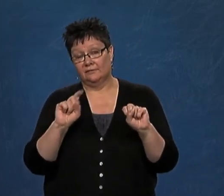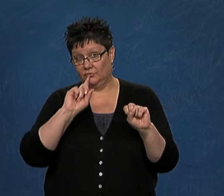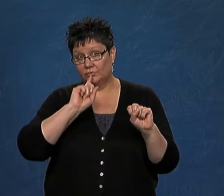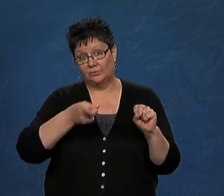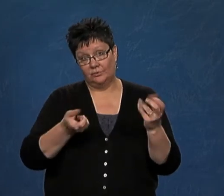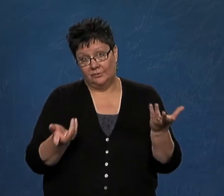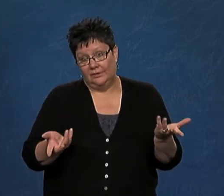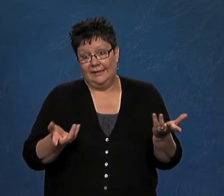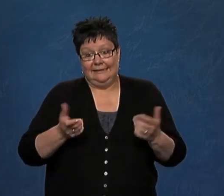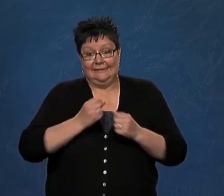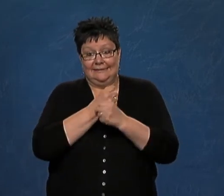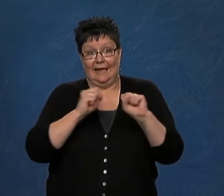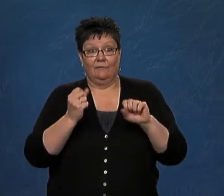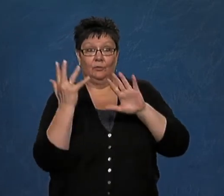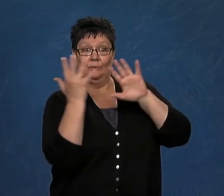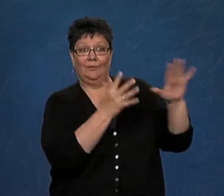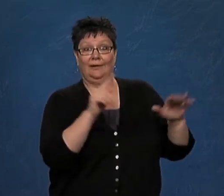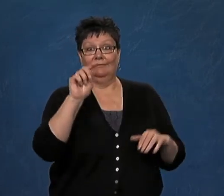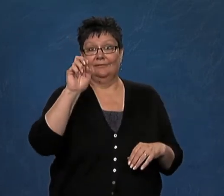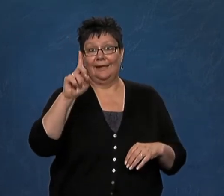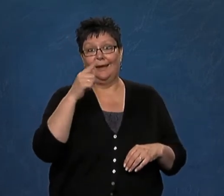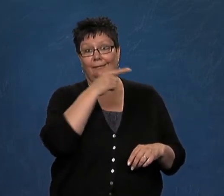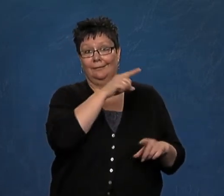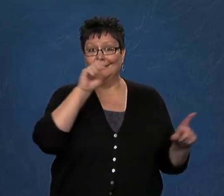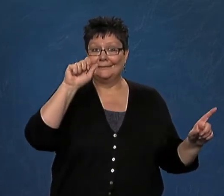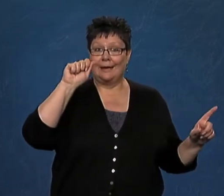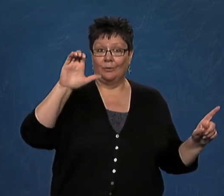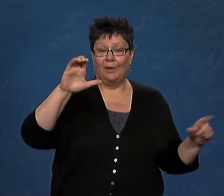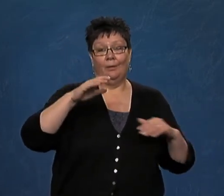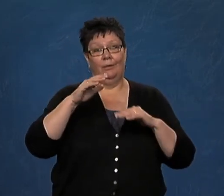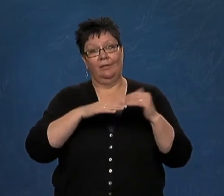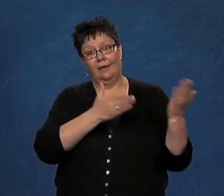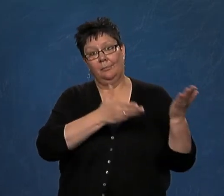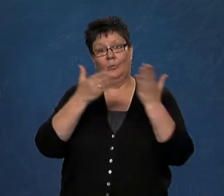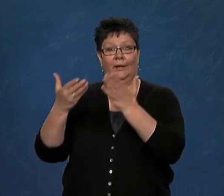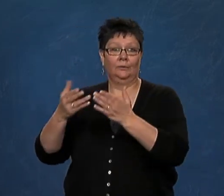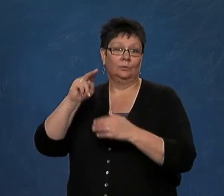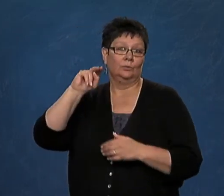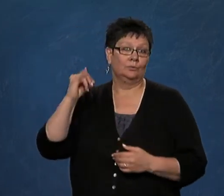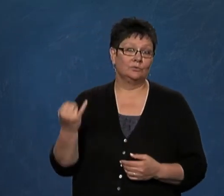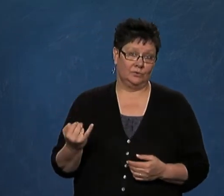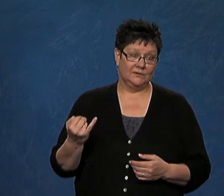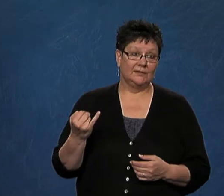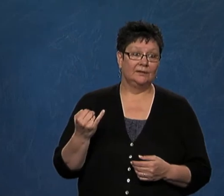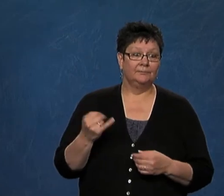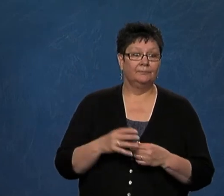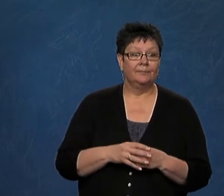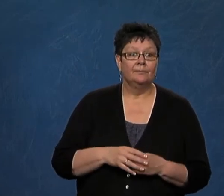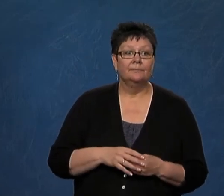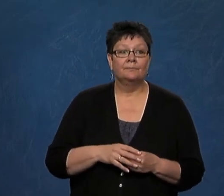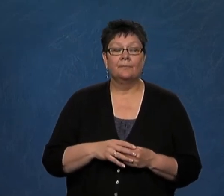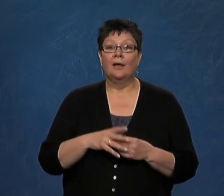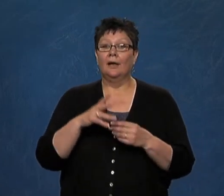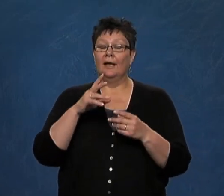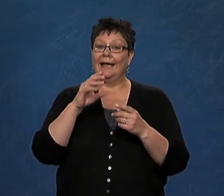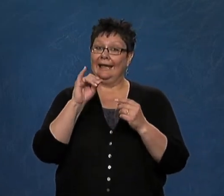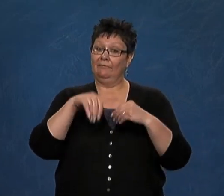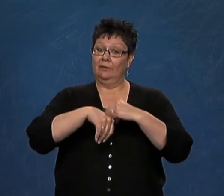safety is an issue. I'm not so was it safe? It's safer to leave Ted in Sacramento